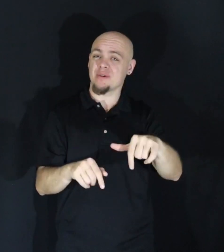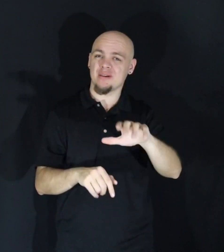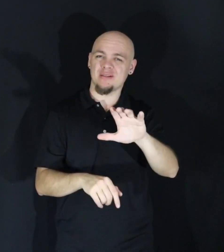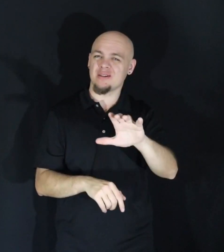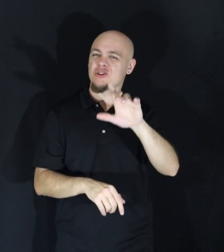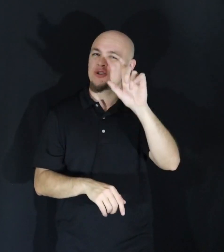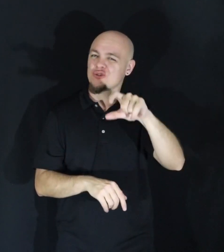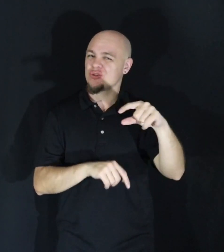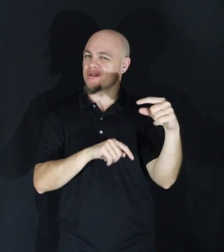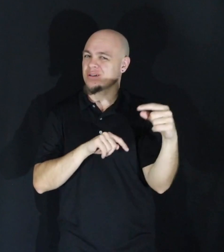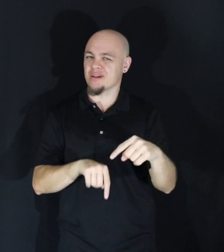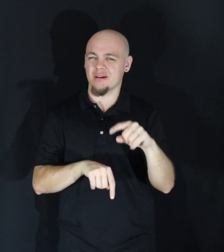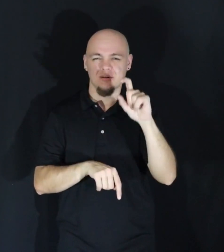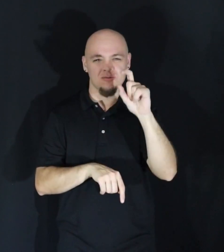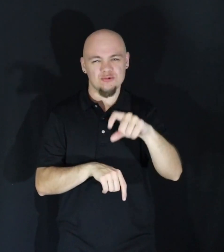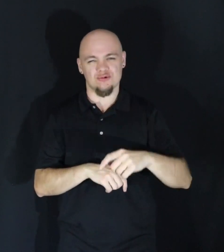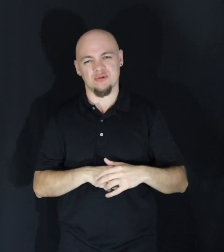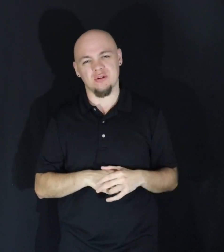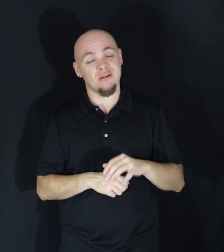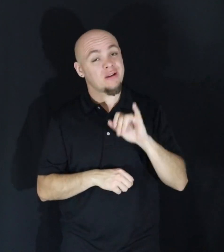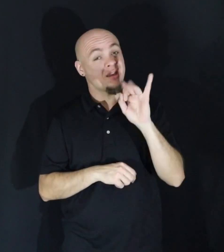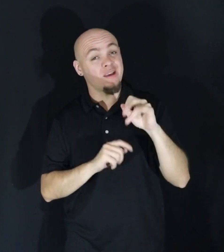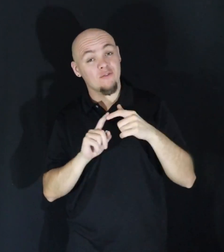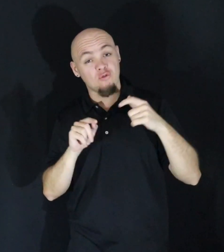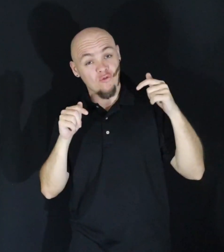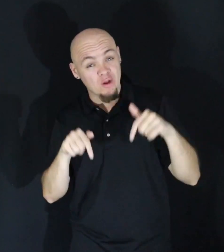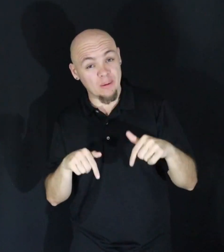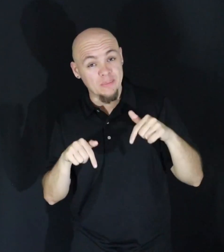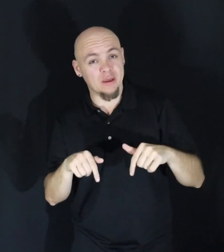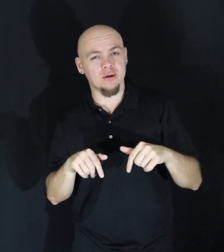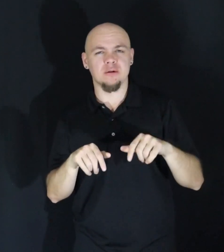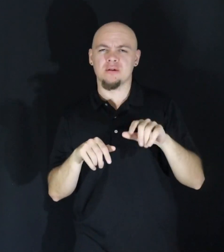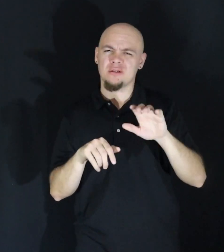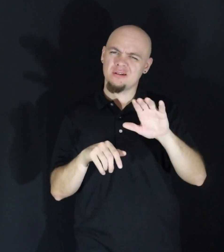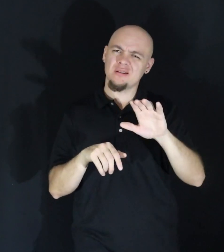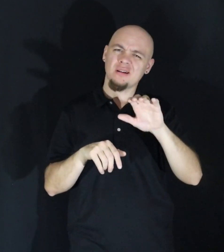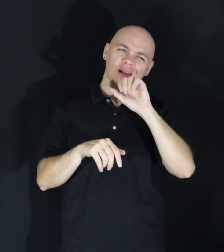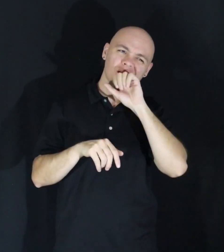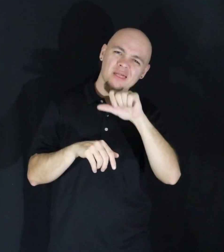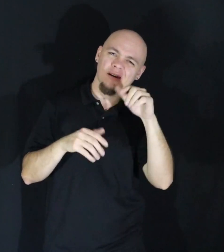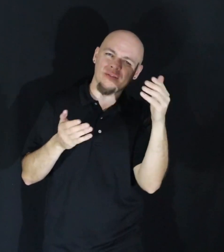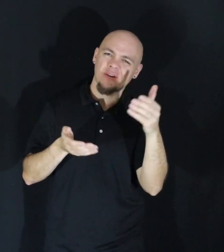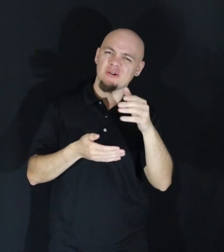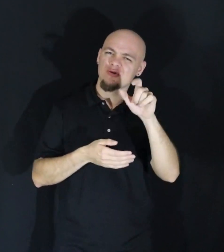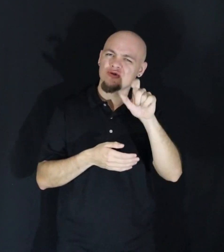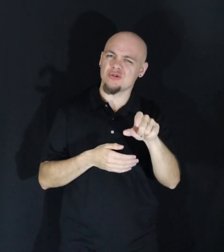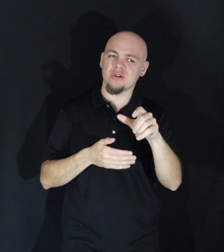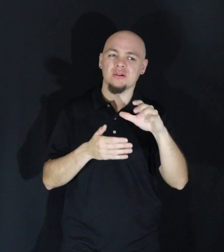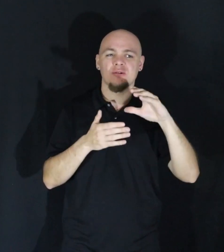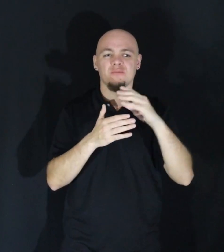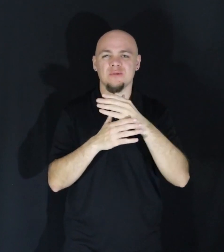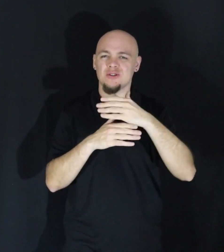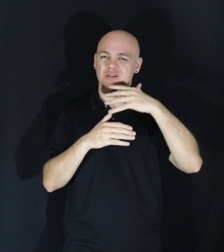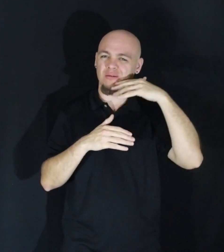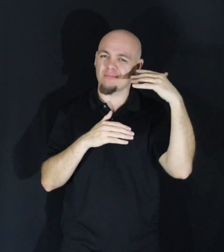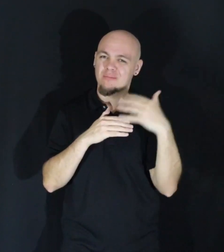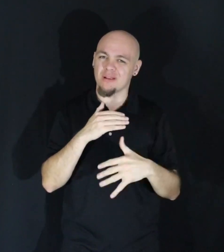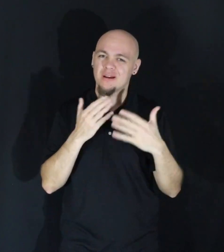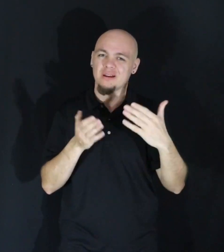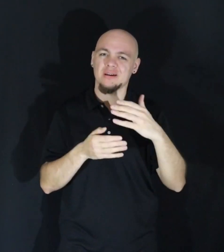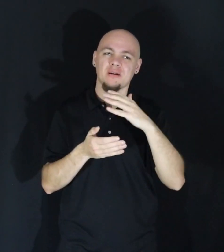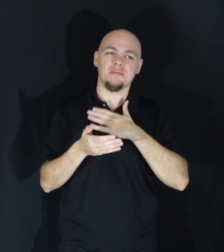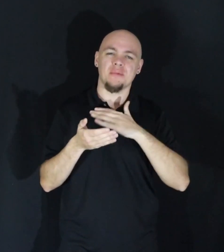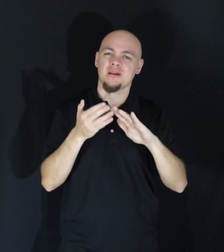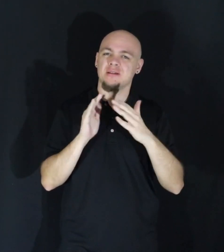then you should come here. And if you're from here, then you should love here. We share blood here. I love my